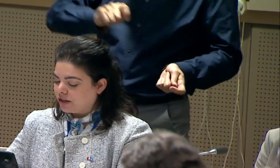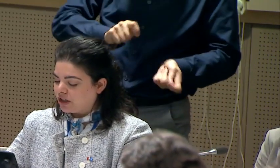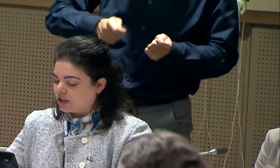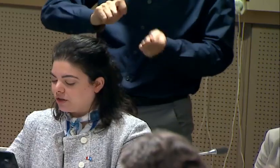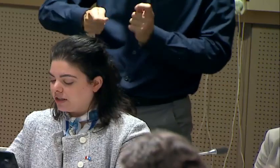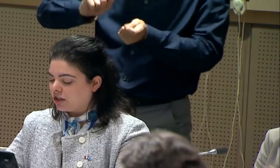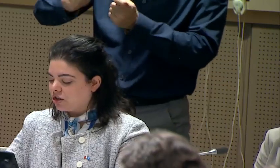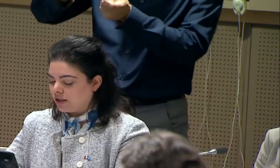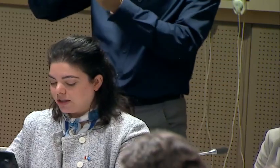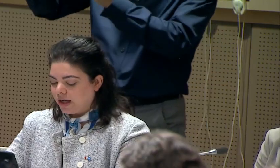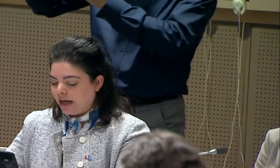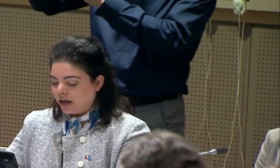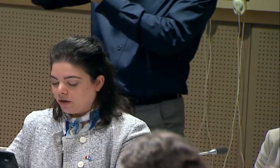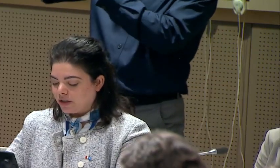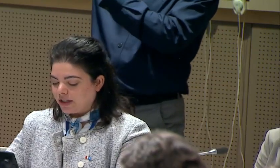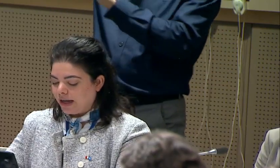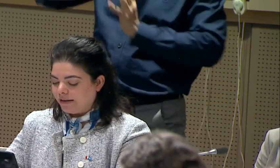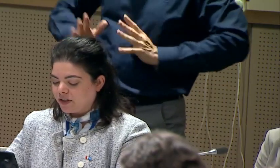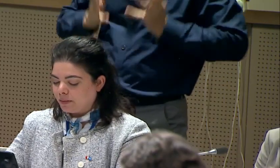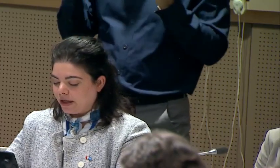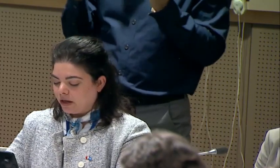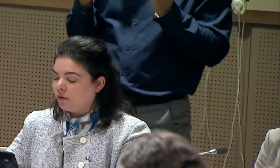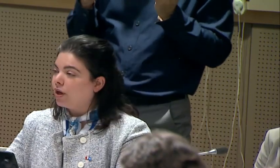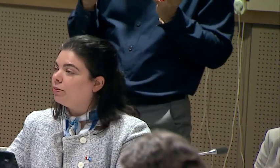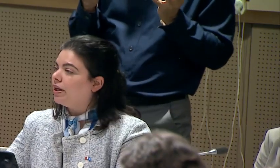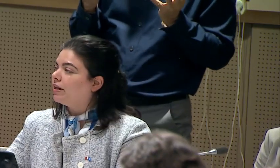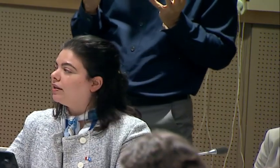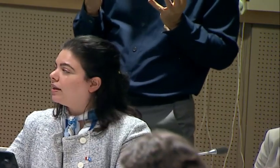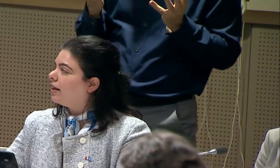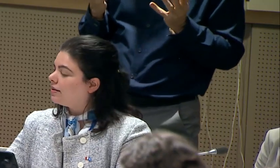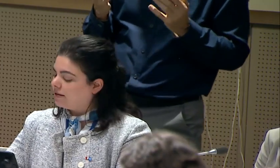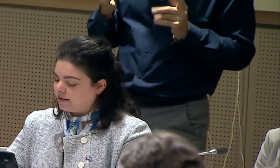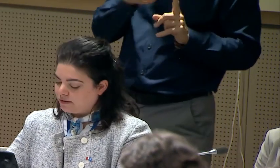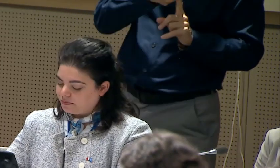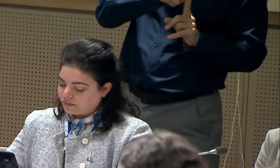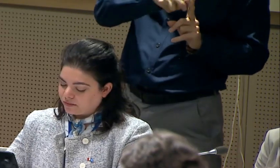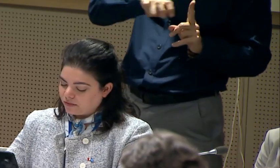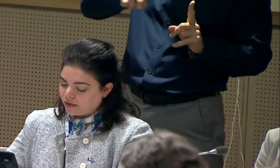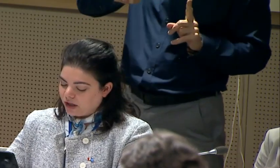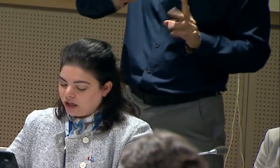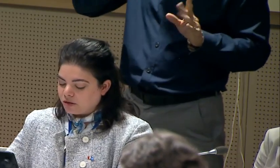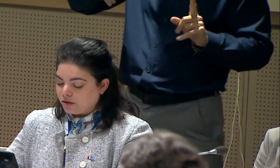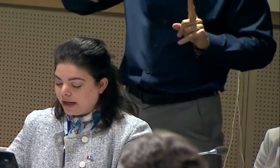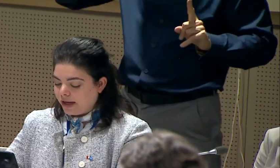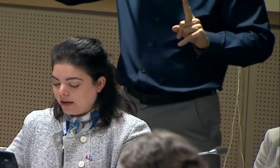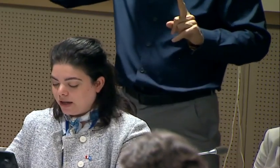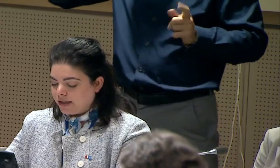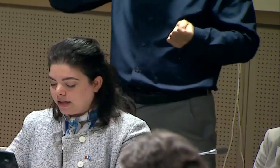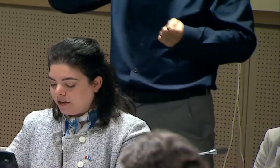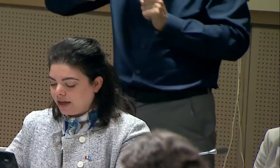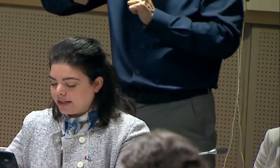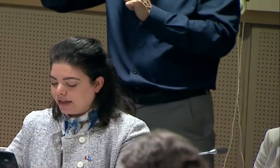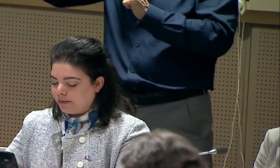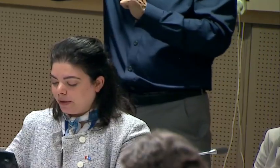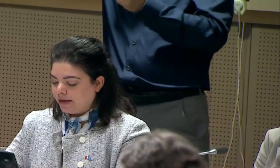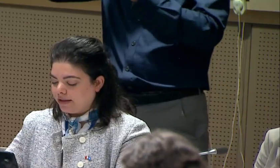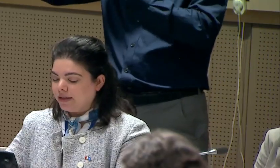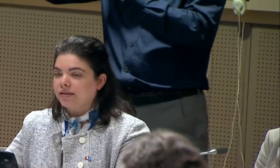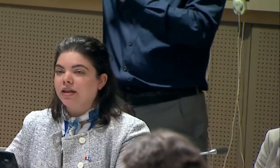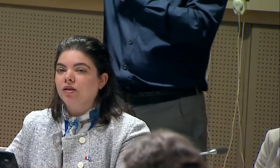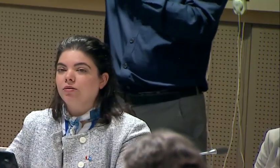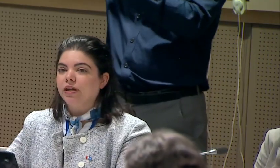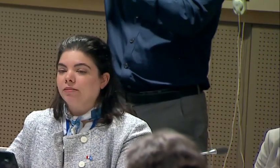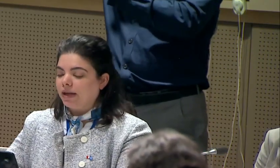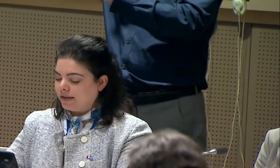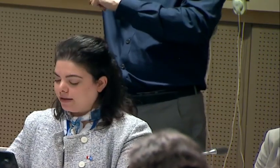aspects such as transitions across the lifespan were being neglected. Today, several state